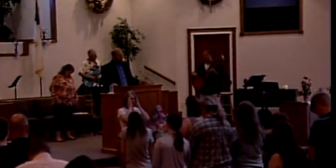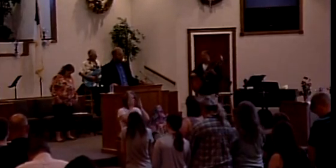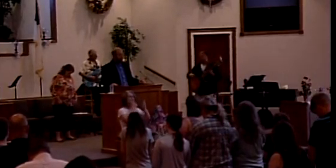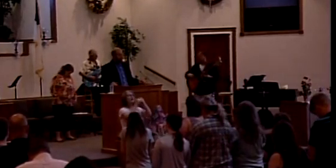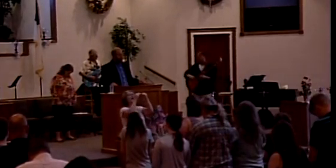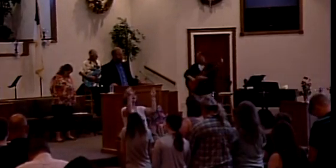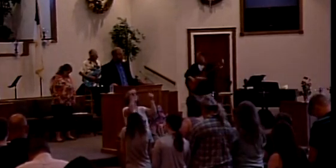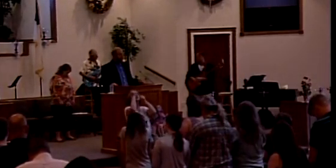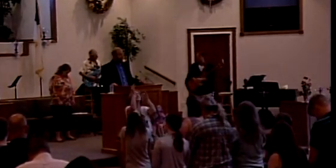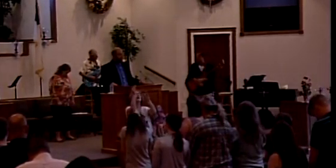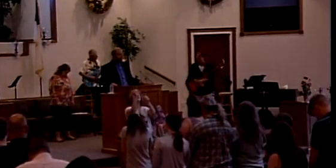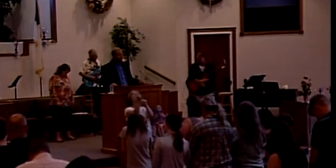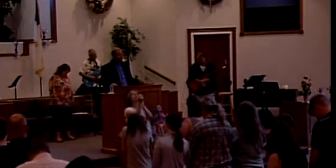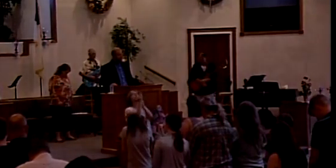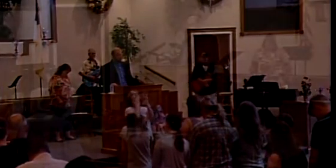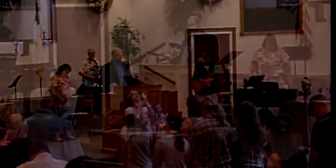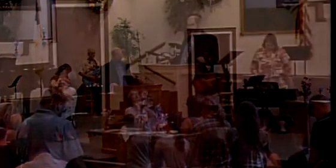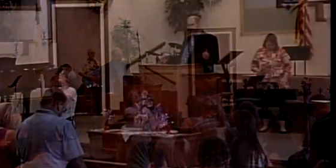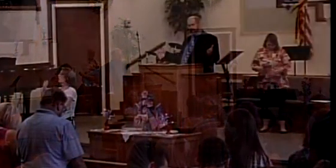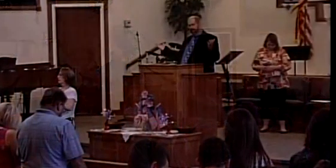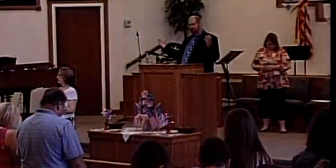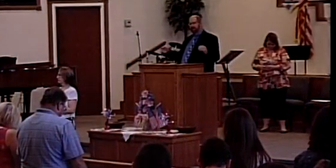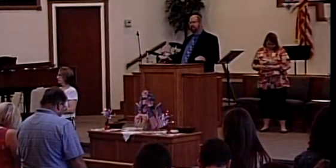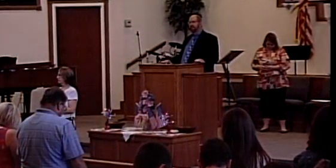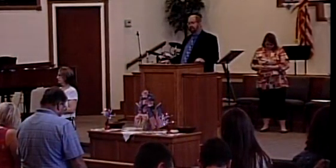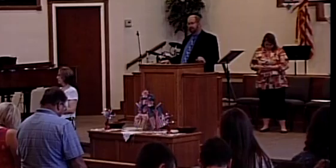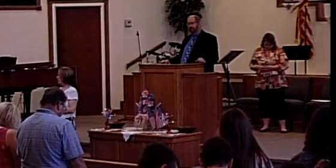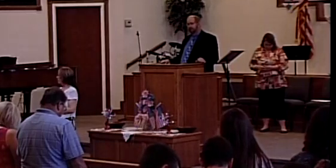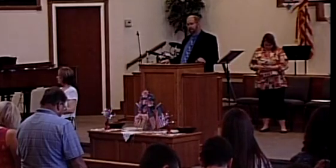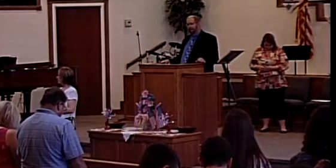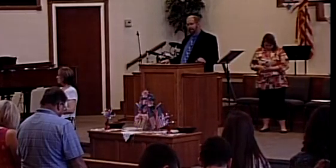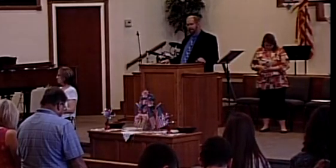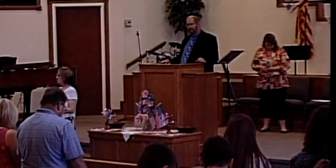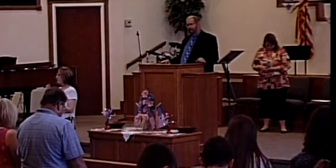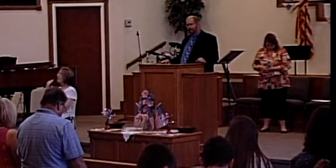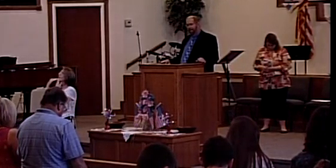Father, we come to you this morning. We just say thank you.